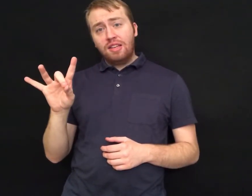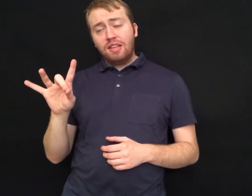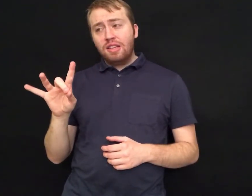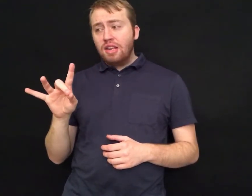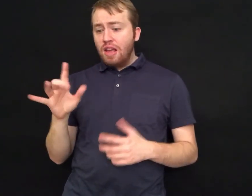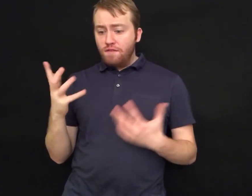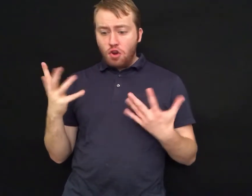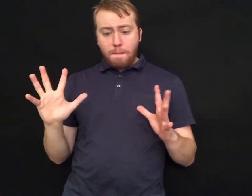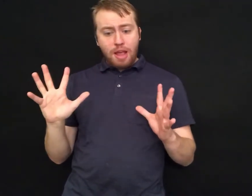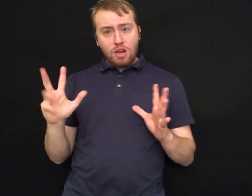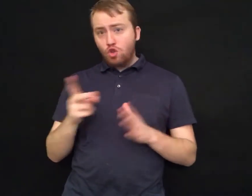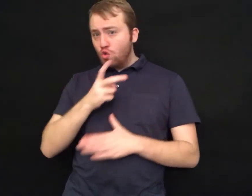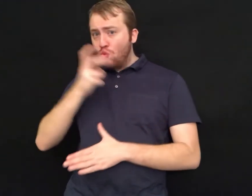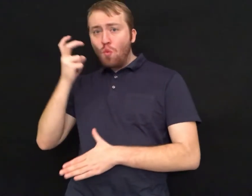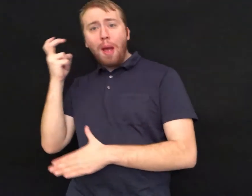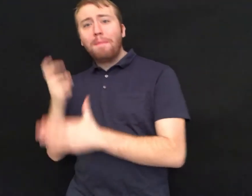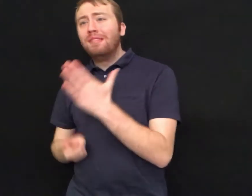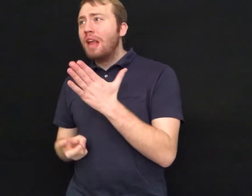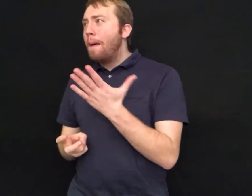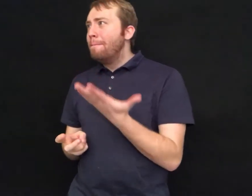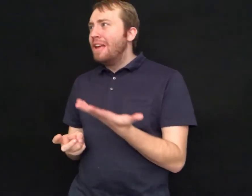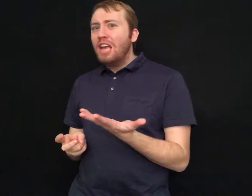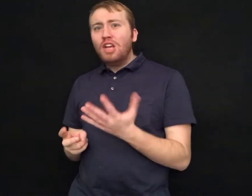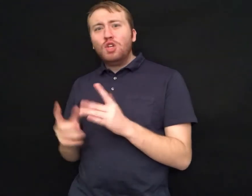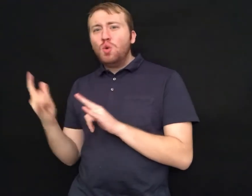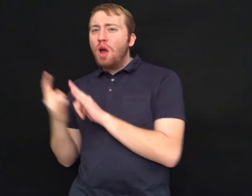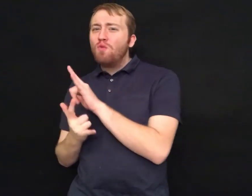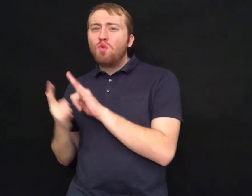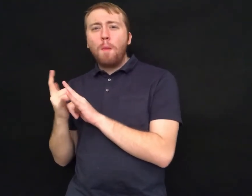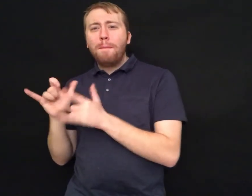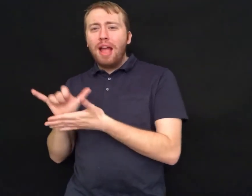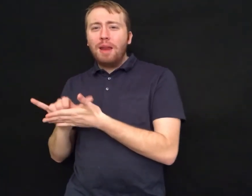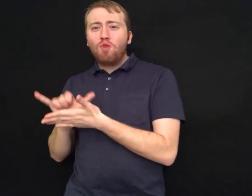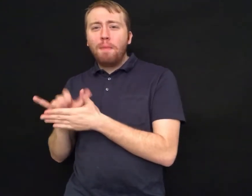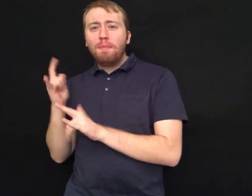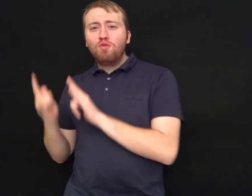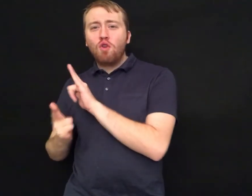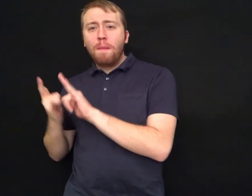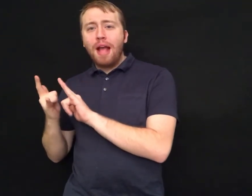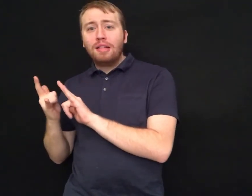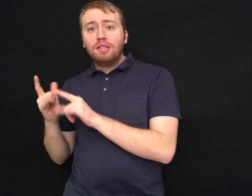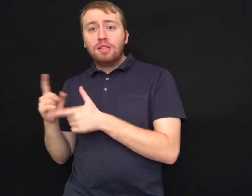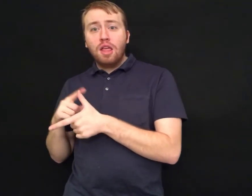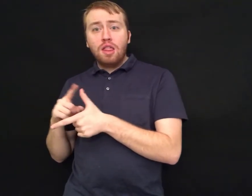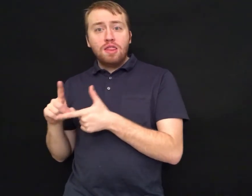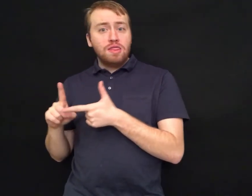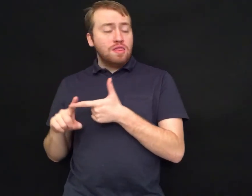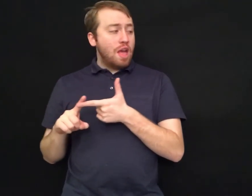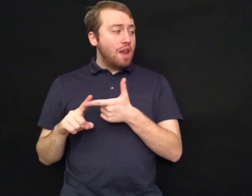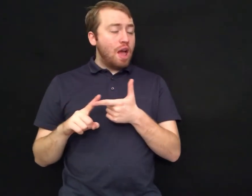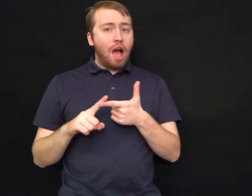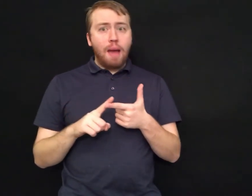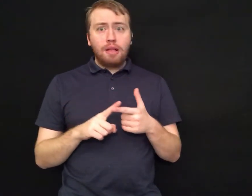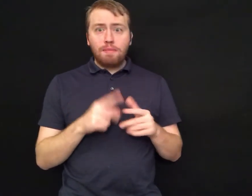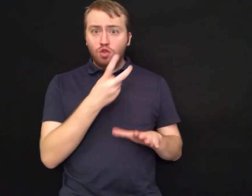up into an improbable romance I was then swept up into the eye of a political legal and